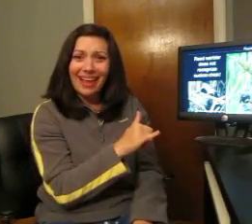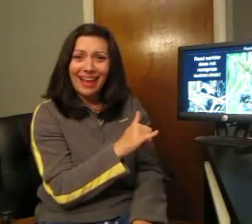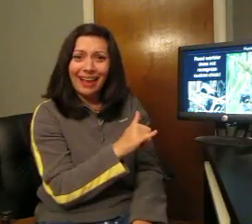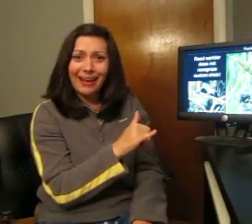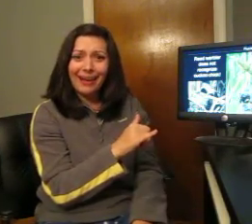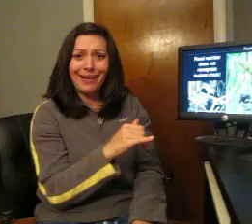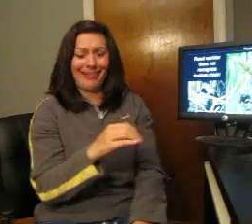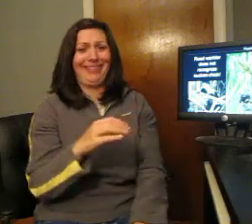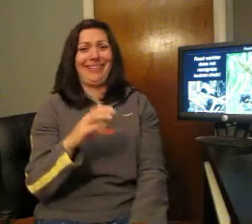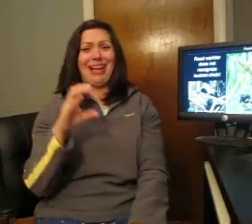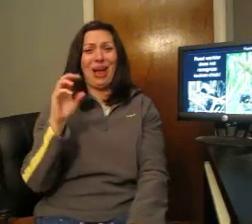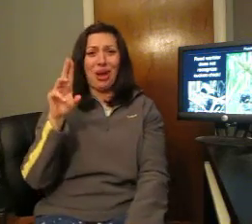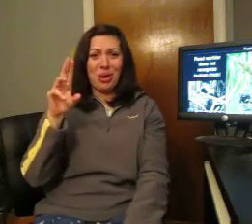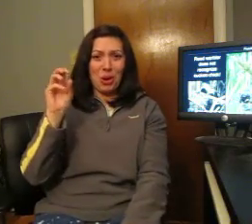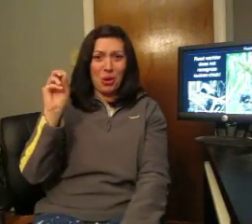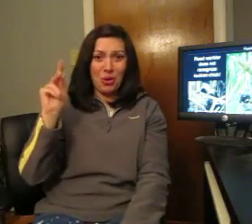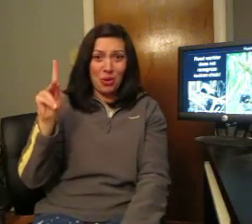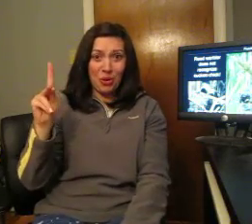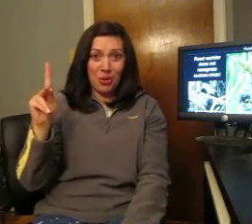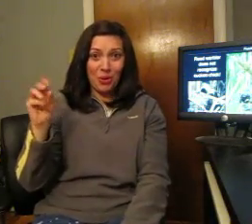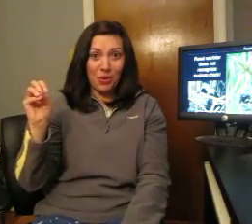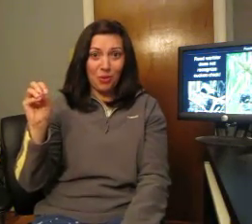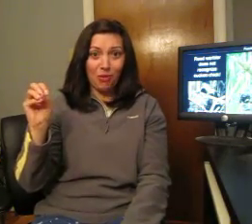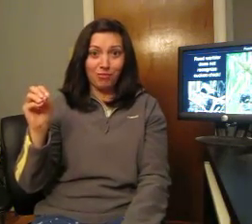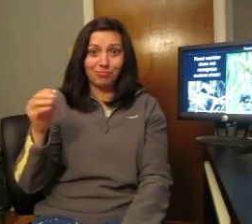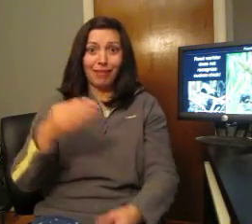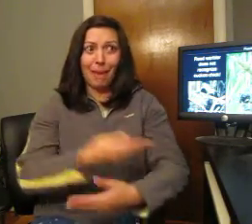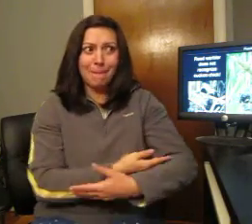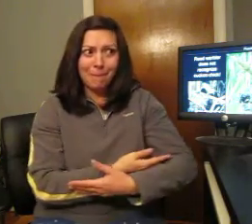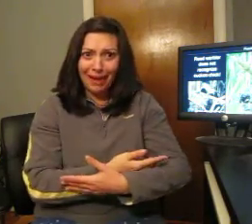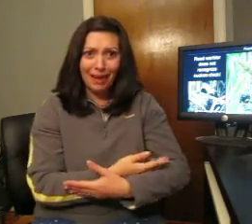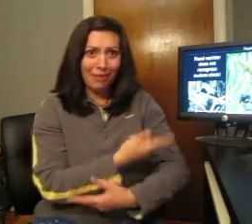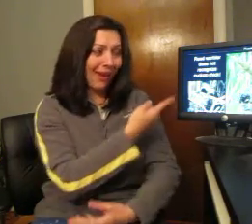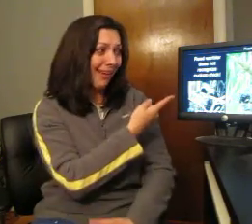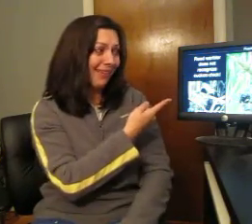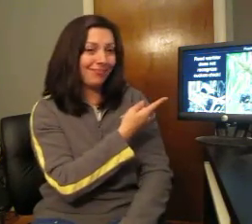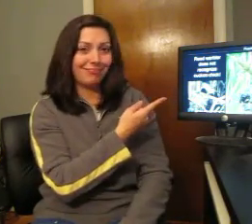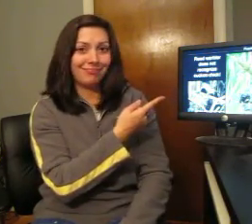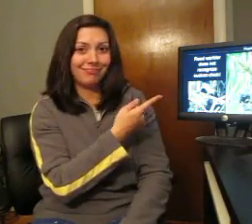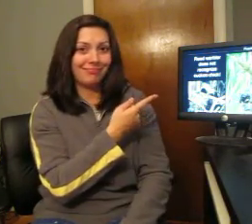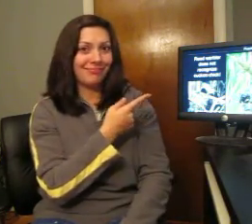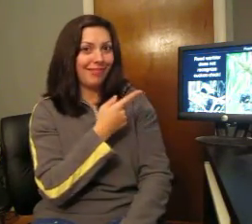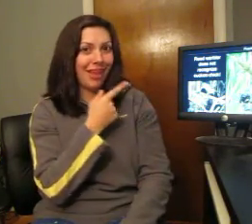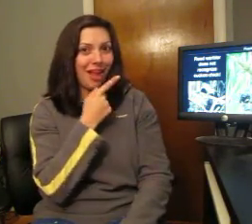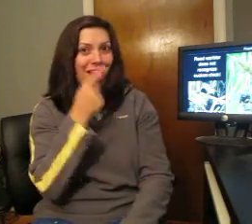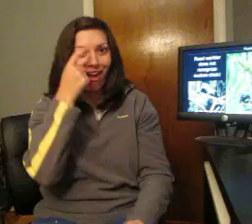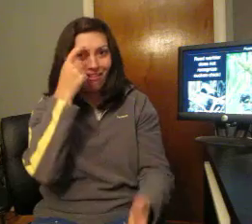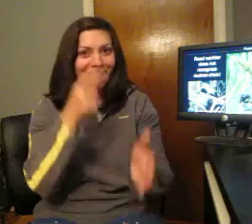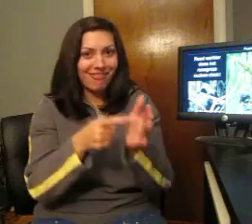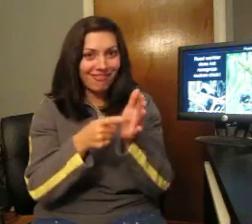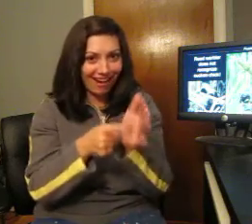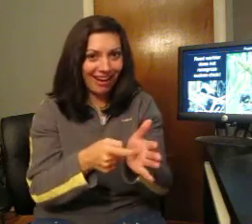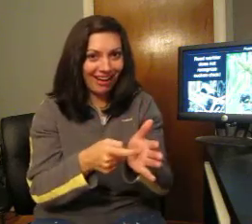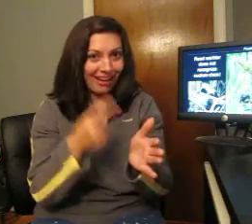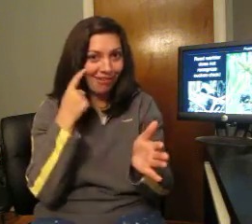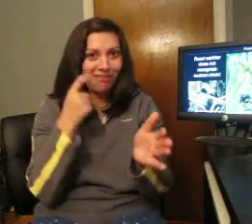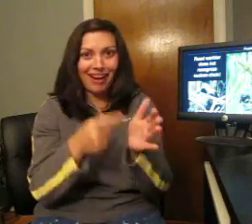Apparently, it was not recognized as an egg. The subtle differences were just subtle enough for this reed warbler mom to